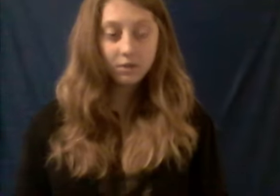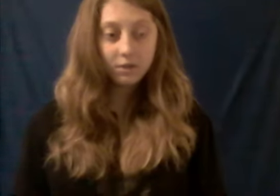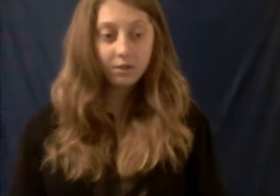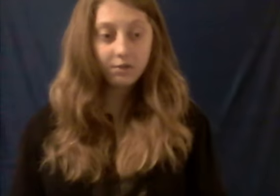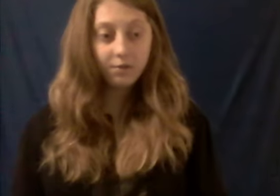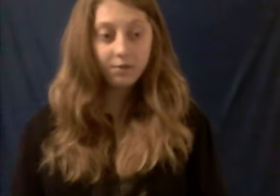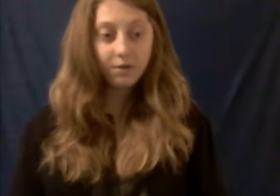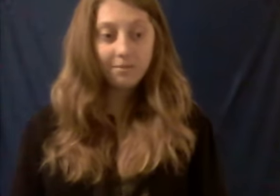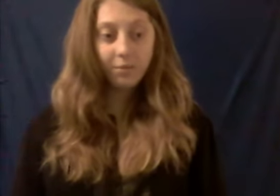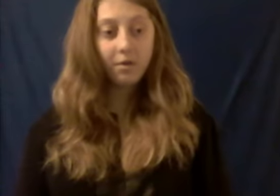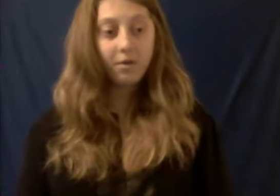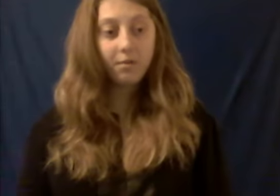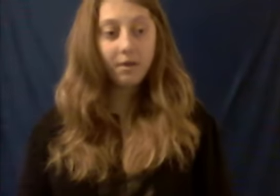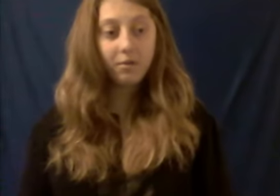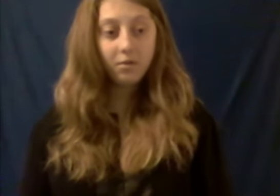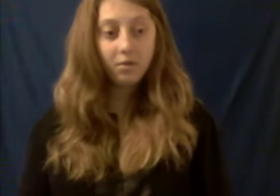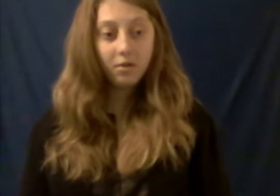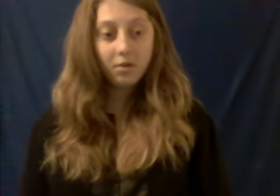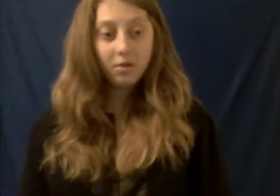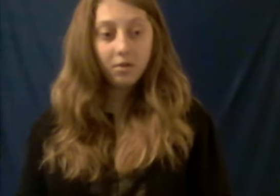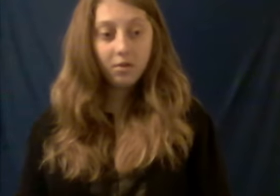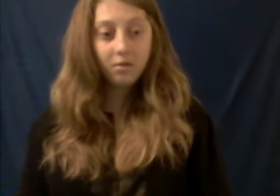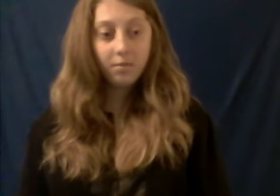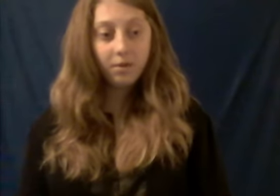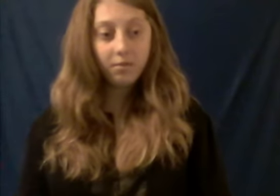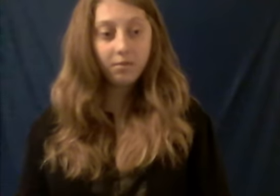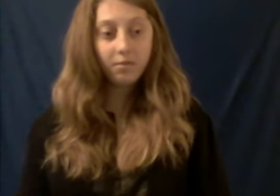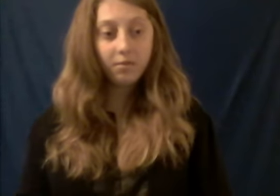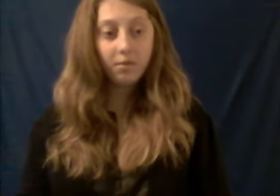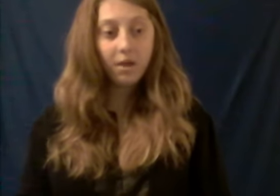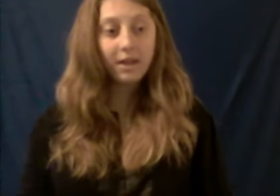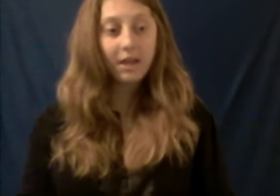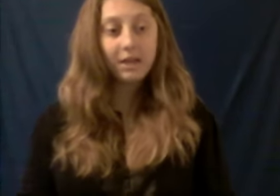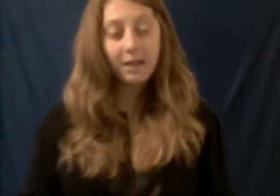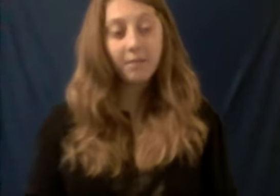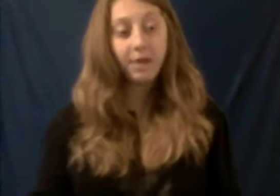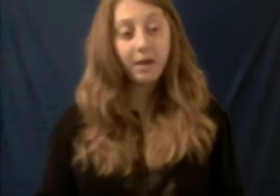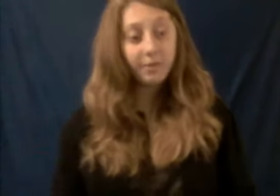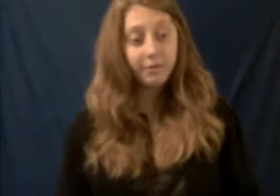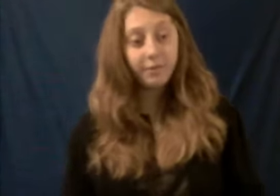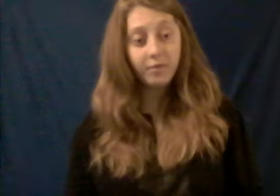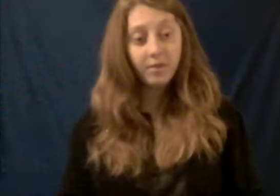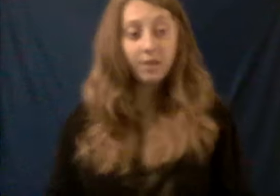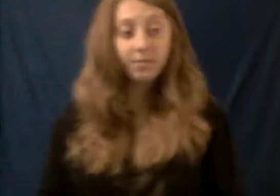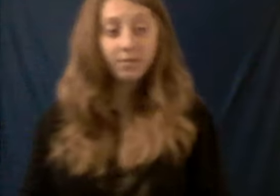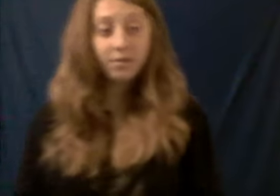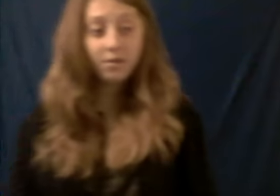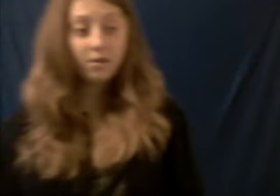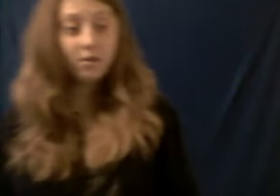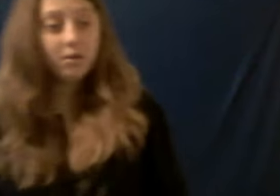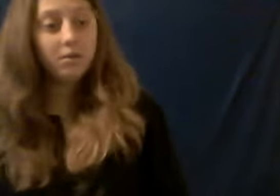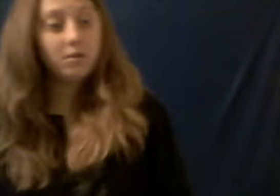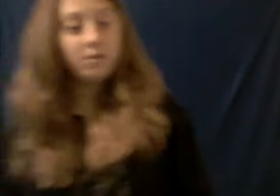Can you describe more about what I can and can't buy with the food stamps?